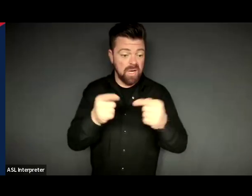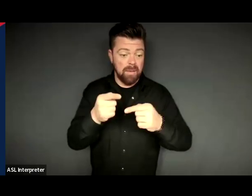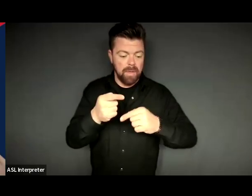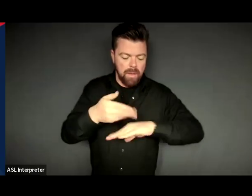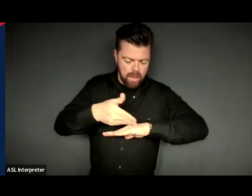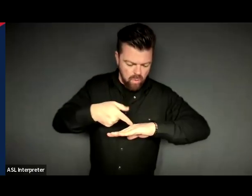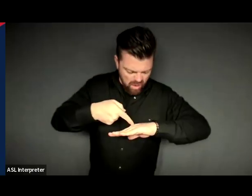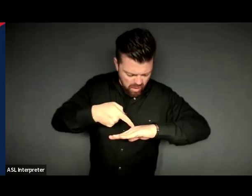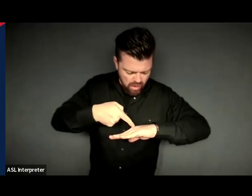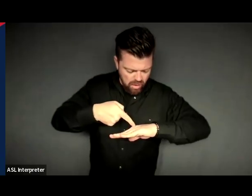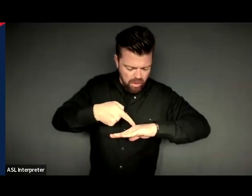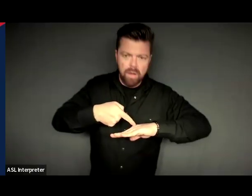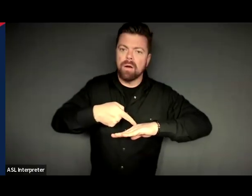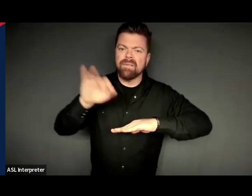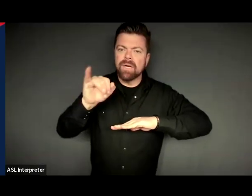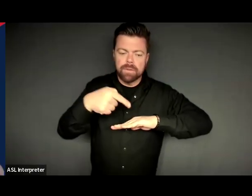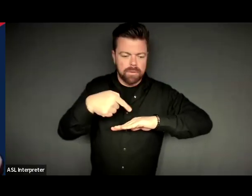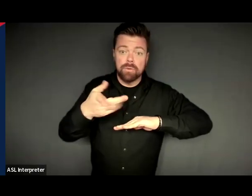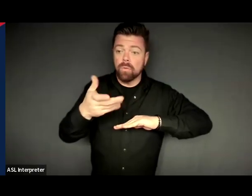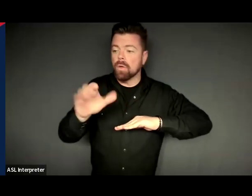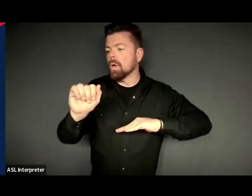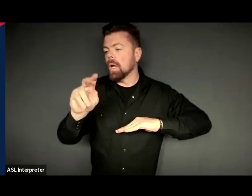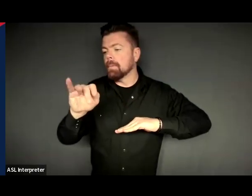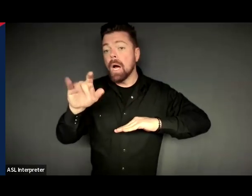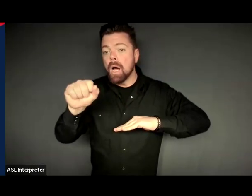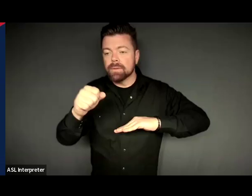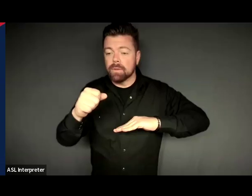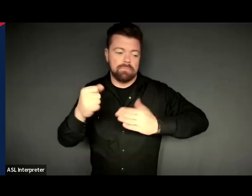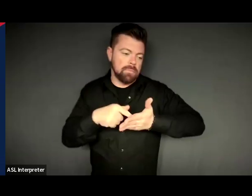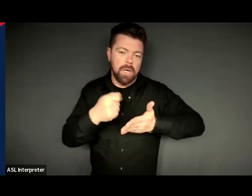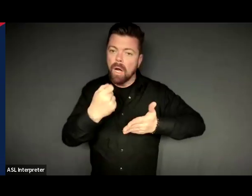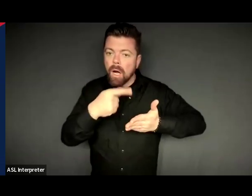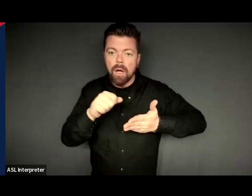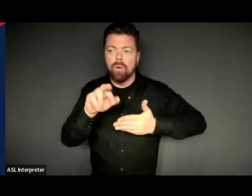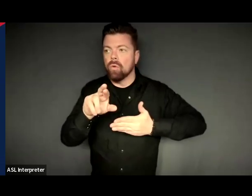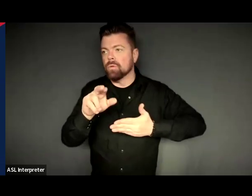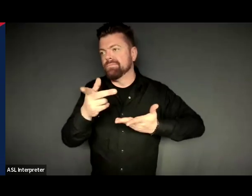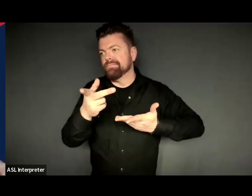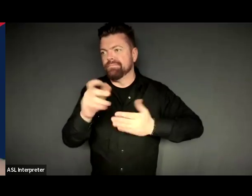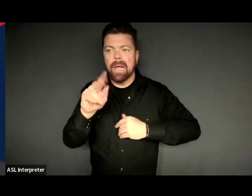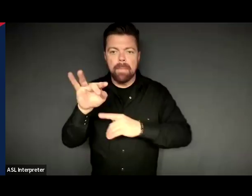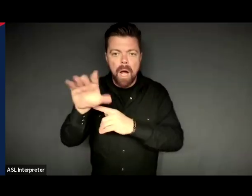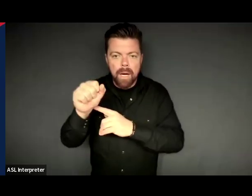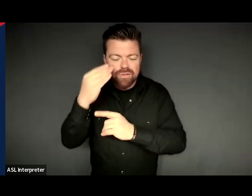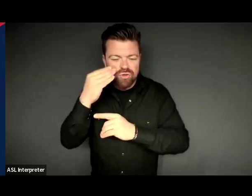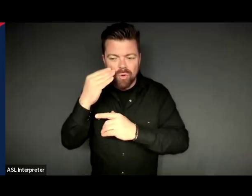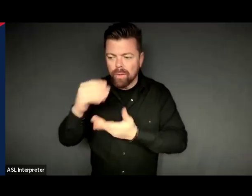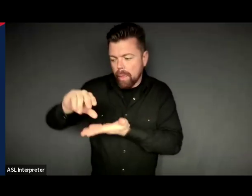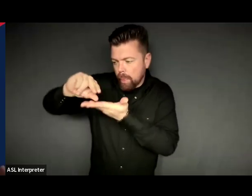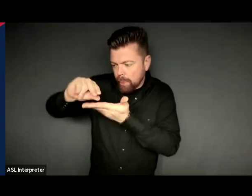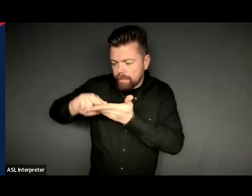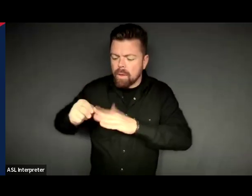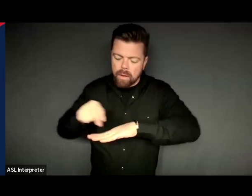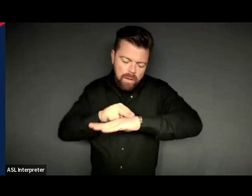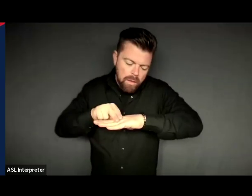you want to get either antibiotics that you take by mouth, or sometimes they'll put antibiotics that, like you put on your skin that can go in the